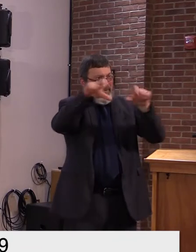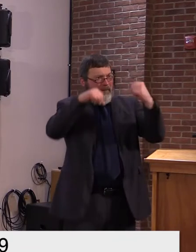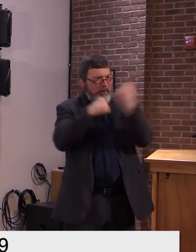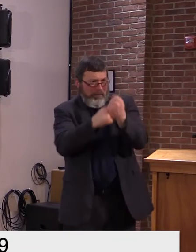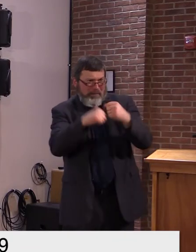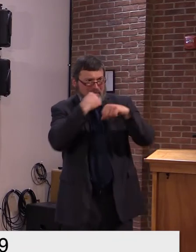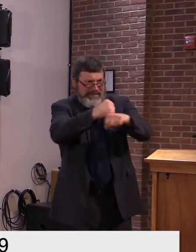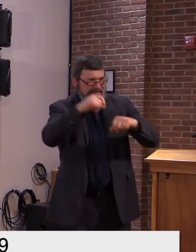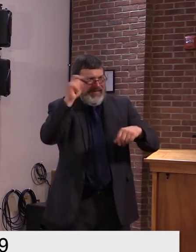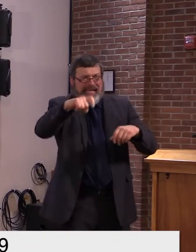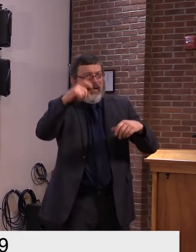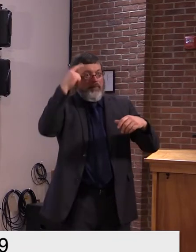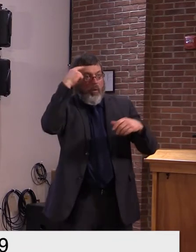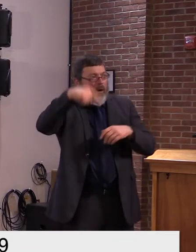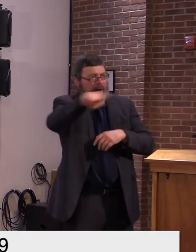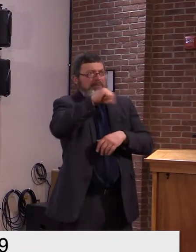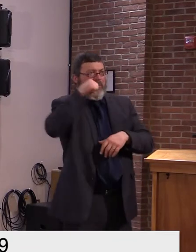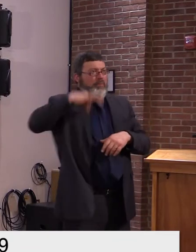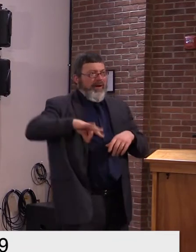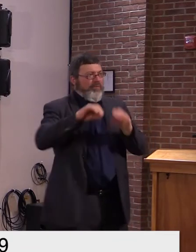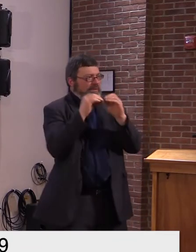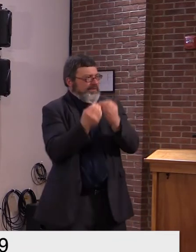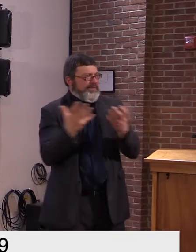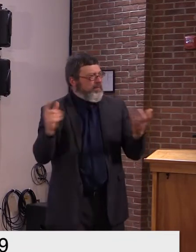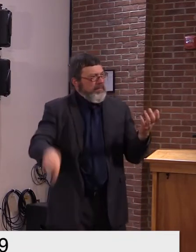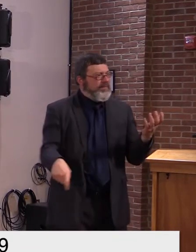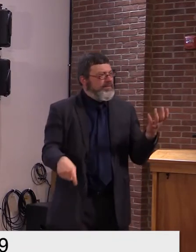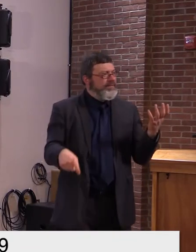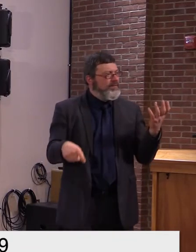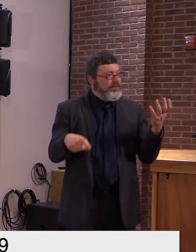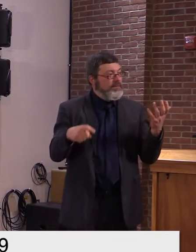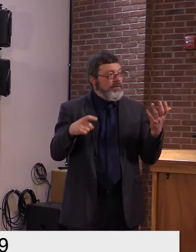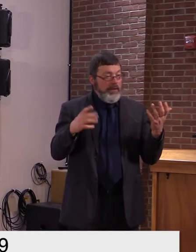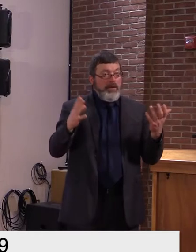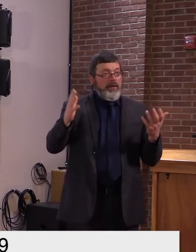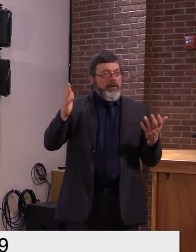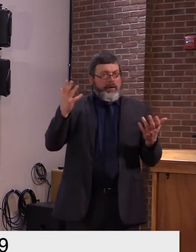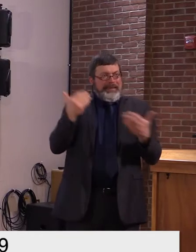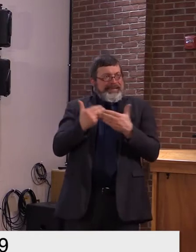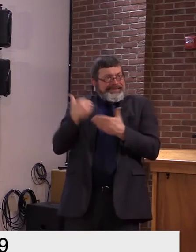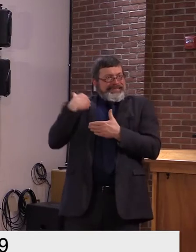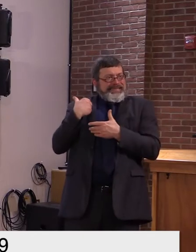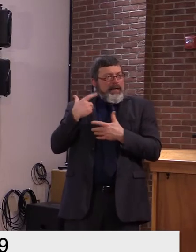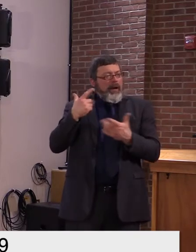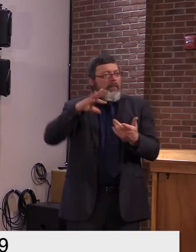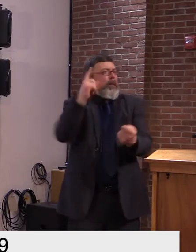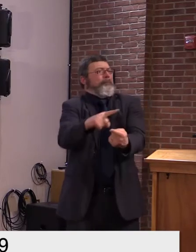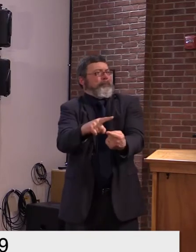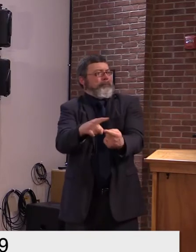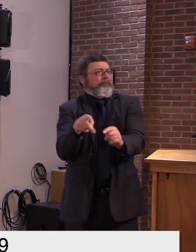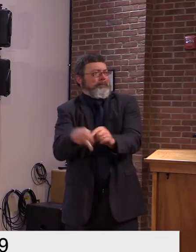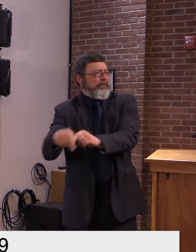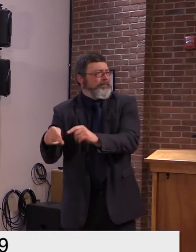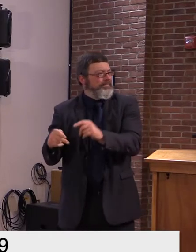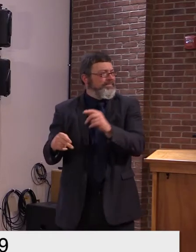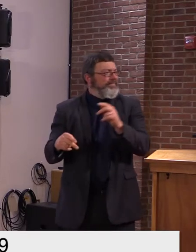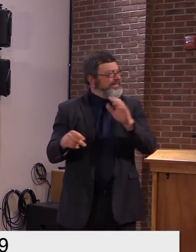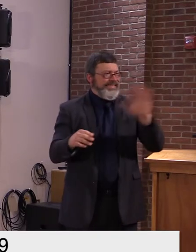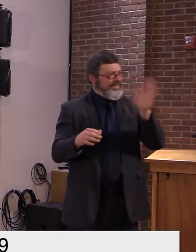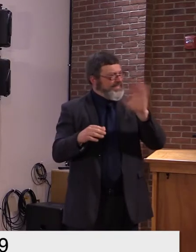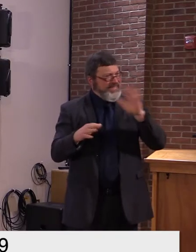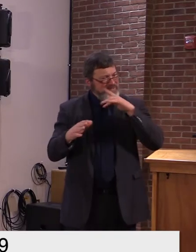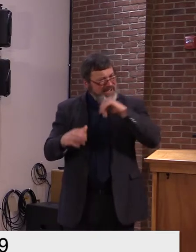companies. They were cut out last time. But all around America, there is enormous pressure on local